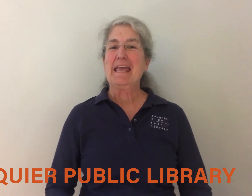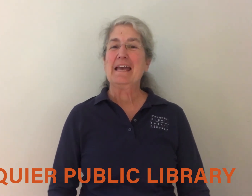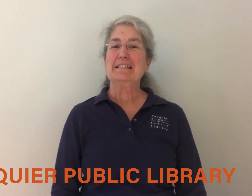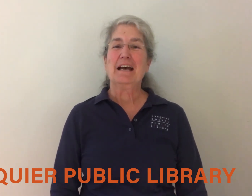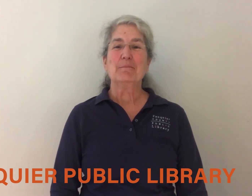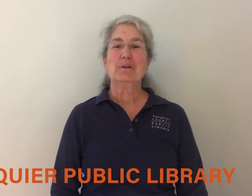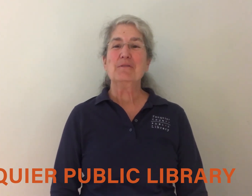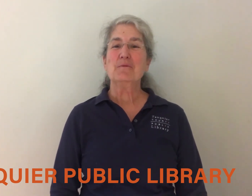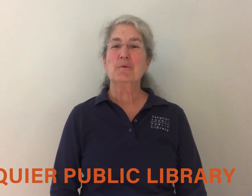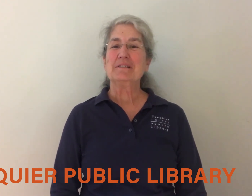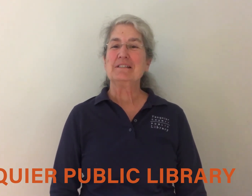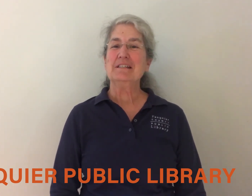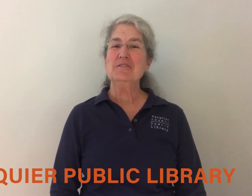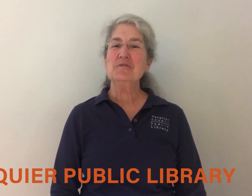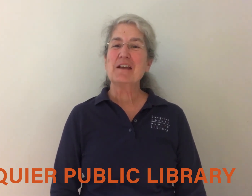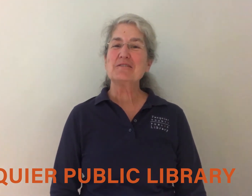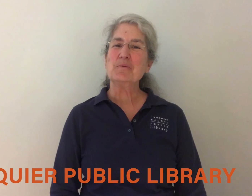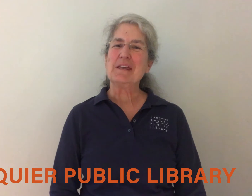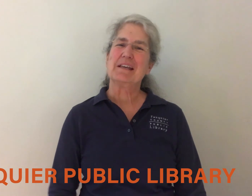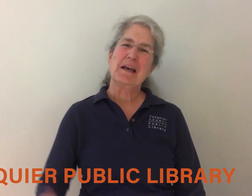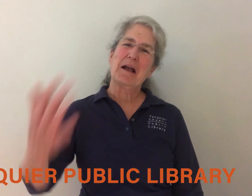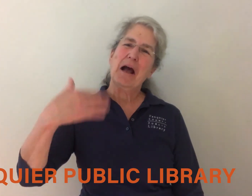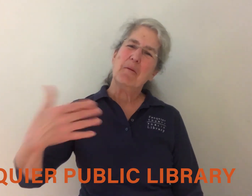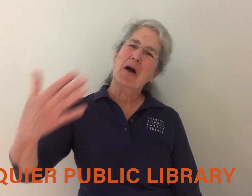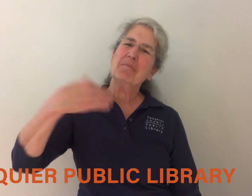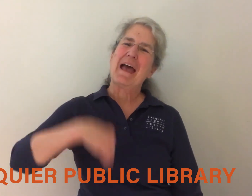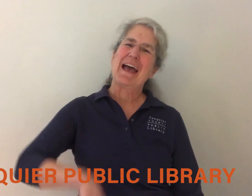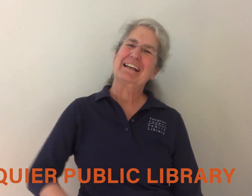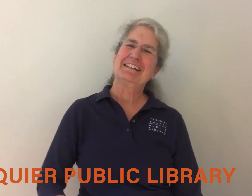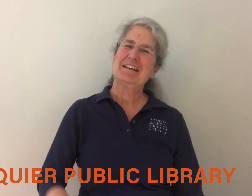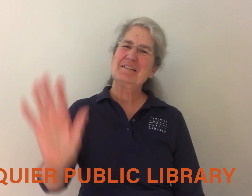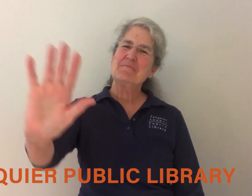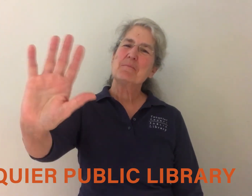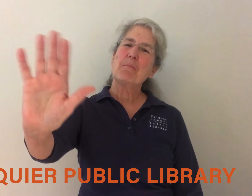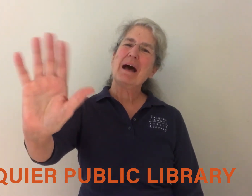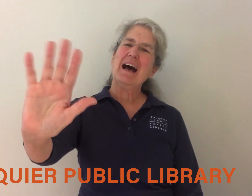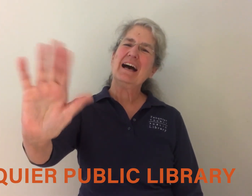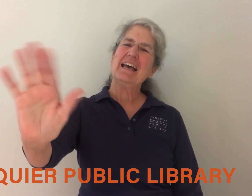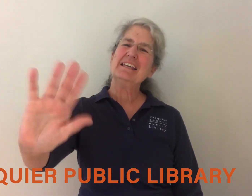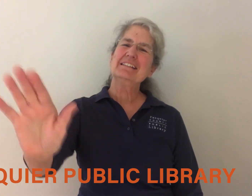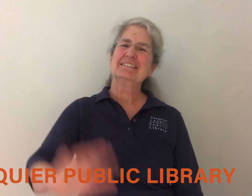and I'm looking forward to seeing you next week. Come on back. Bye.